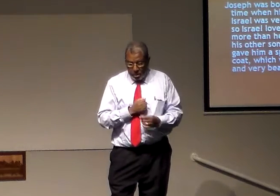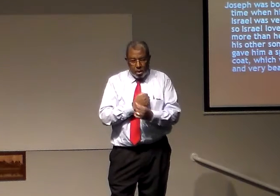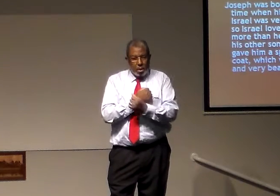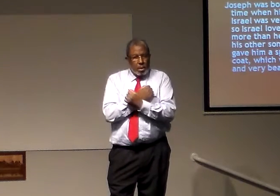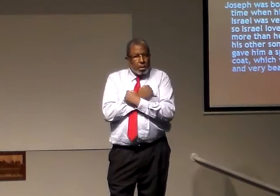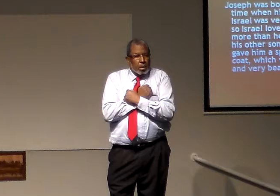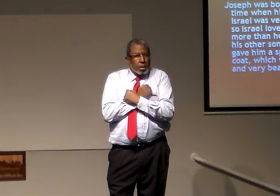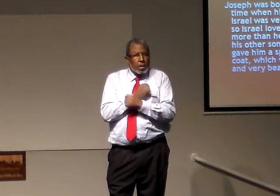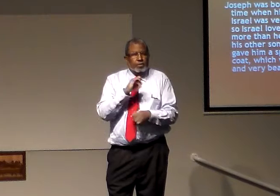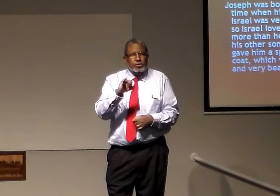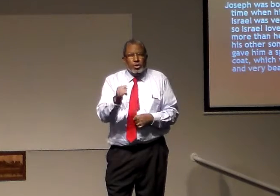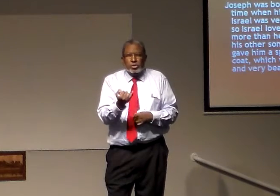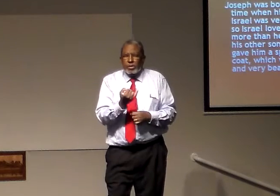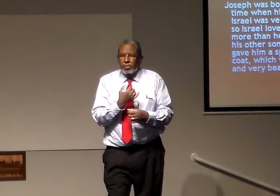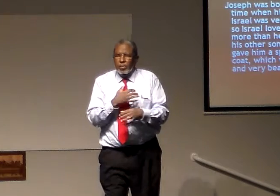old. So Israel